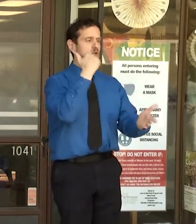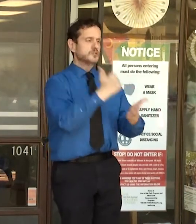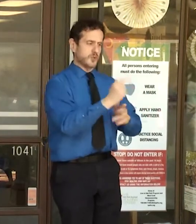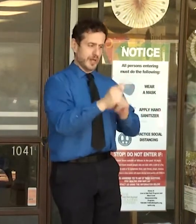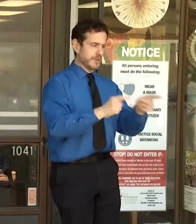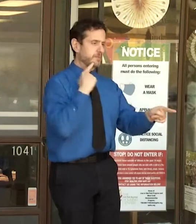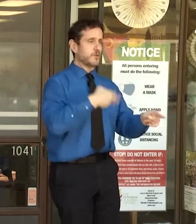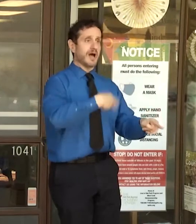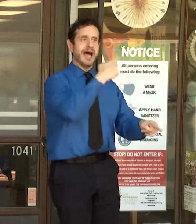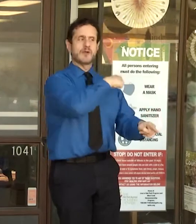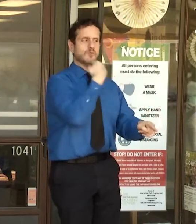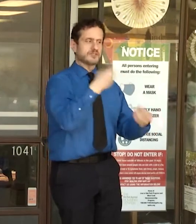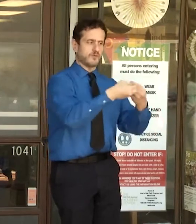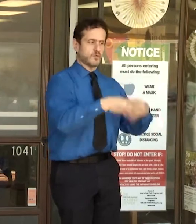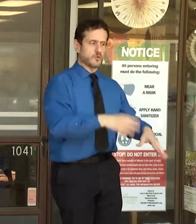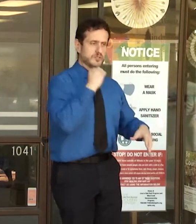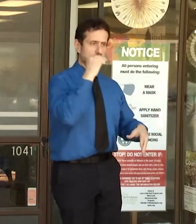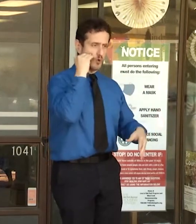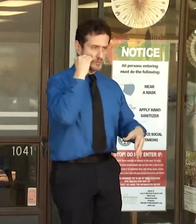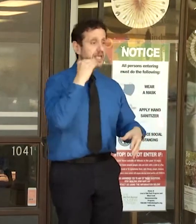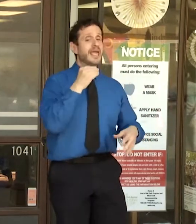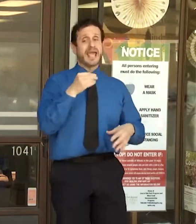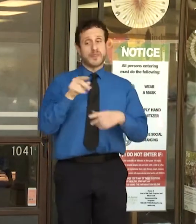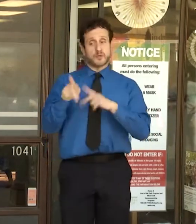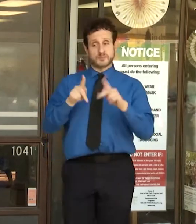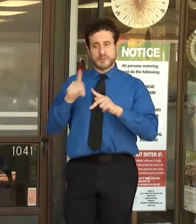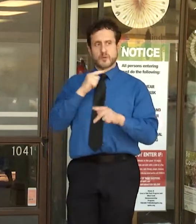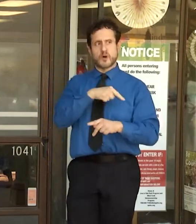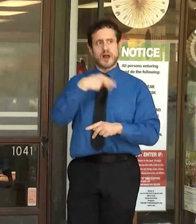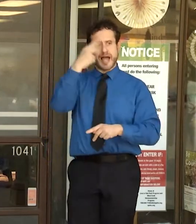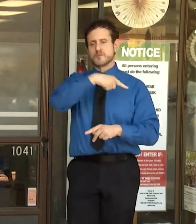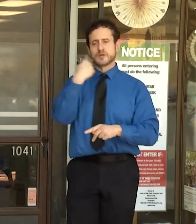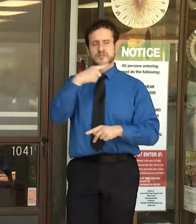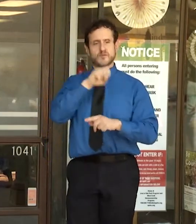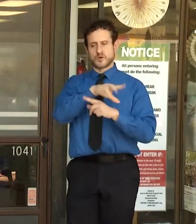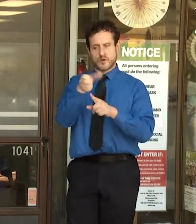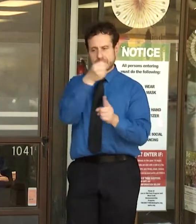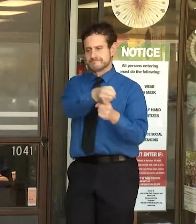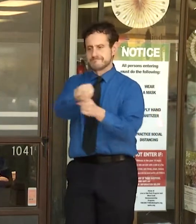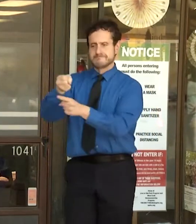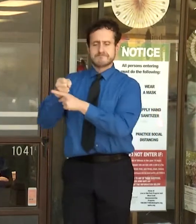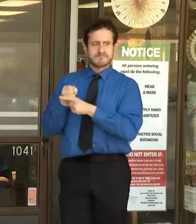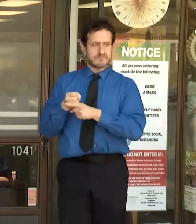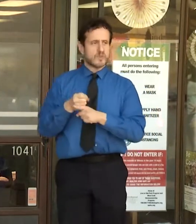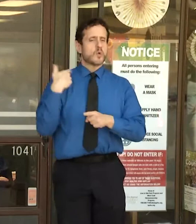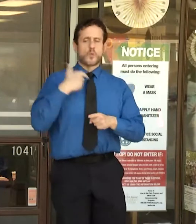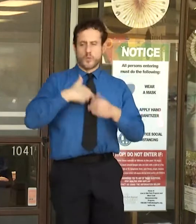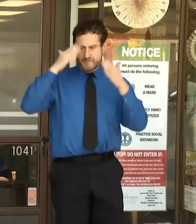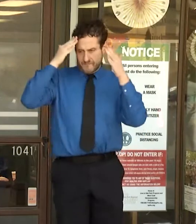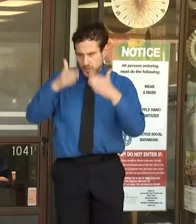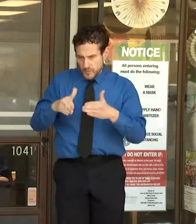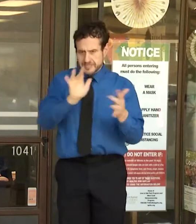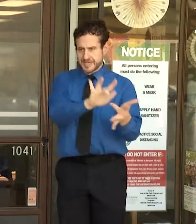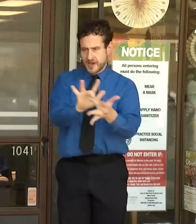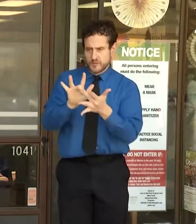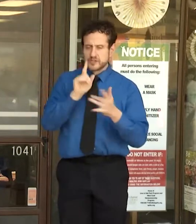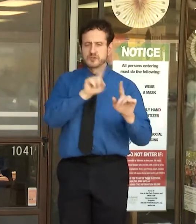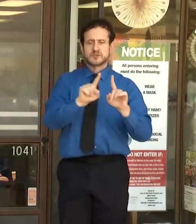most impacted by COVID. As a result, we are doing very targeted outreach to communities of